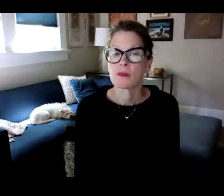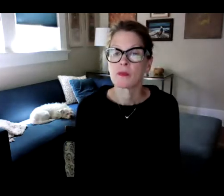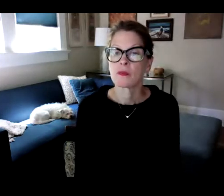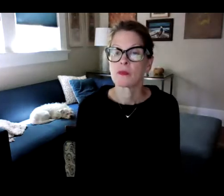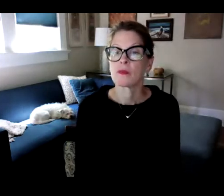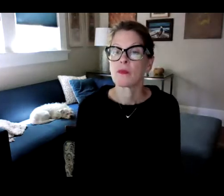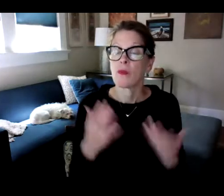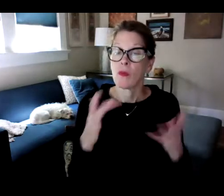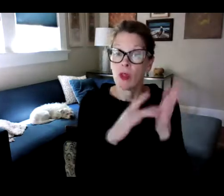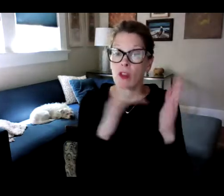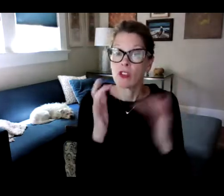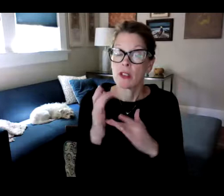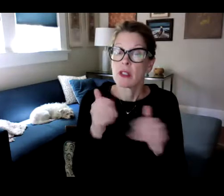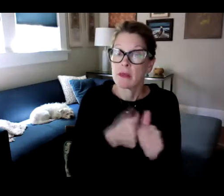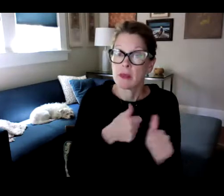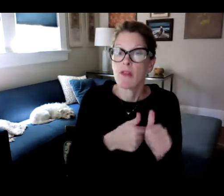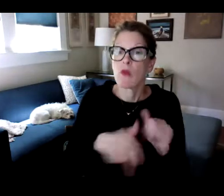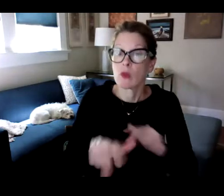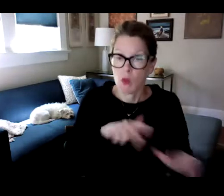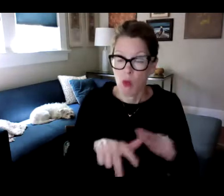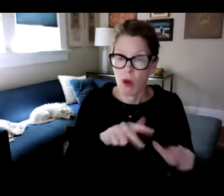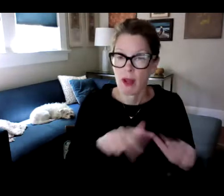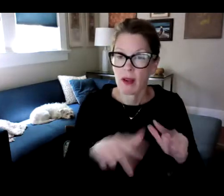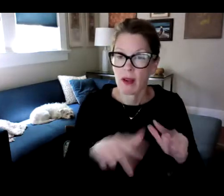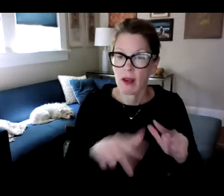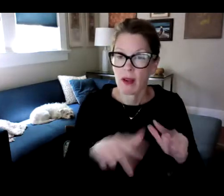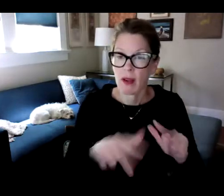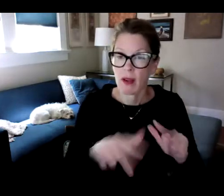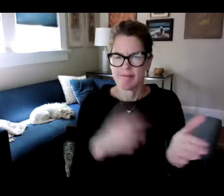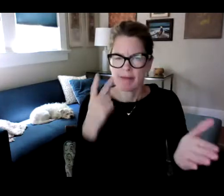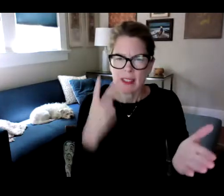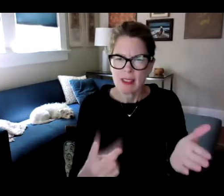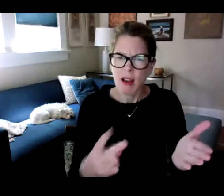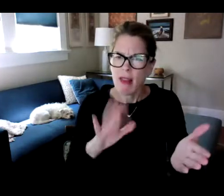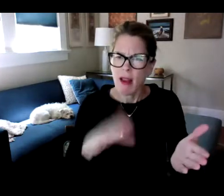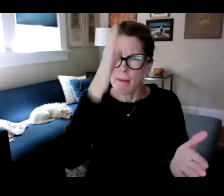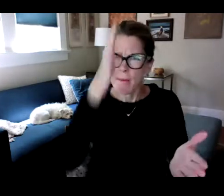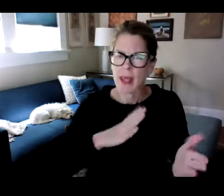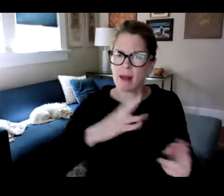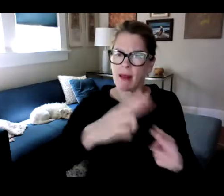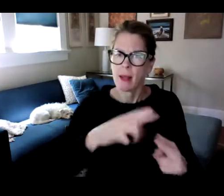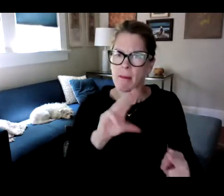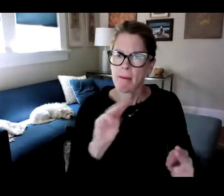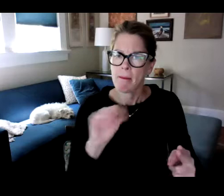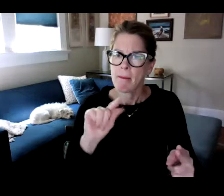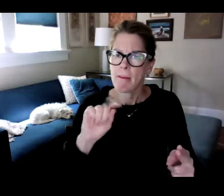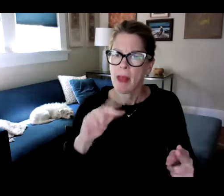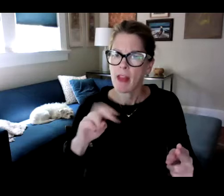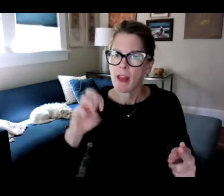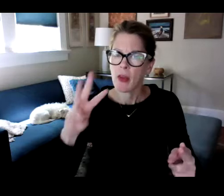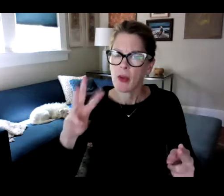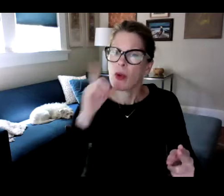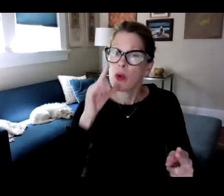As Jesus was walking along, he saw a man called Matthew sitting at the tax booth, and he said to him, "Follow